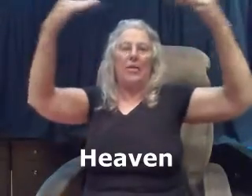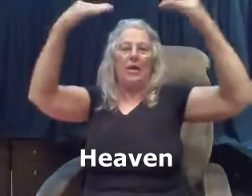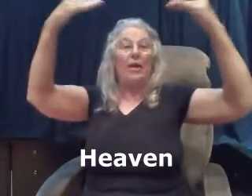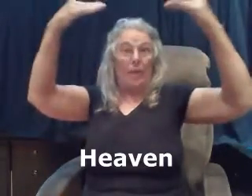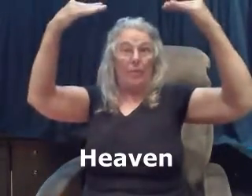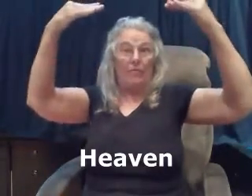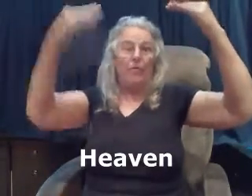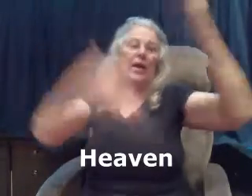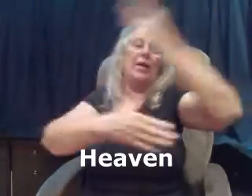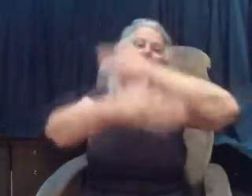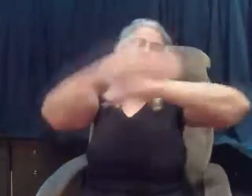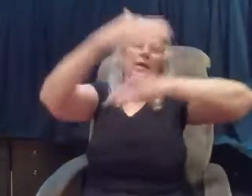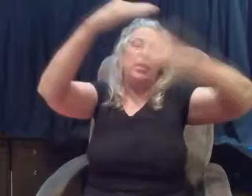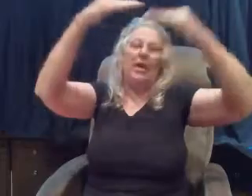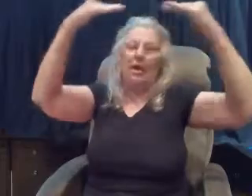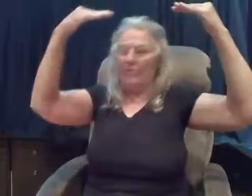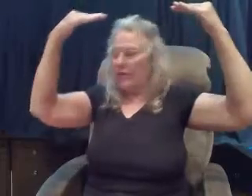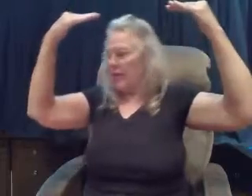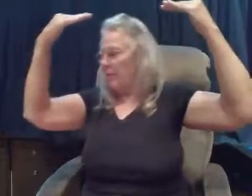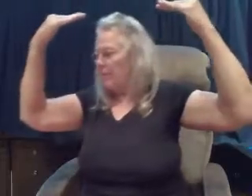area above your head. Heavenly.